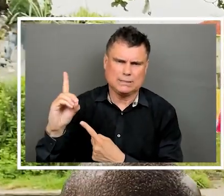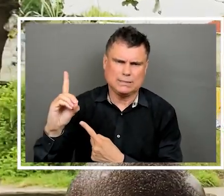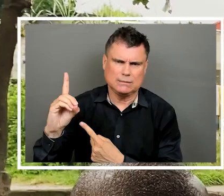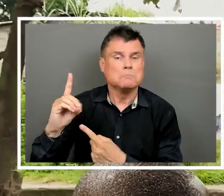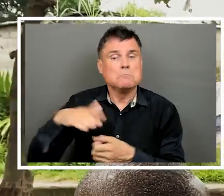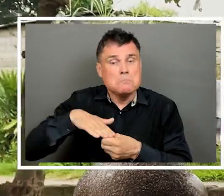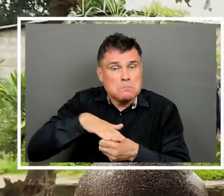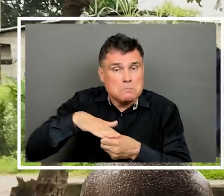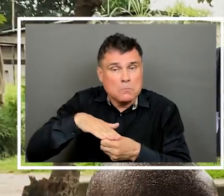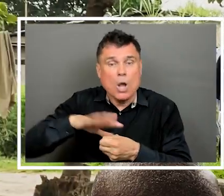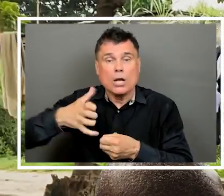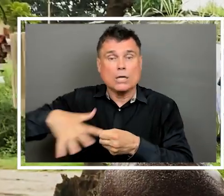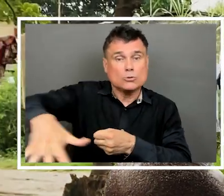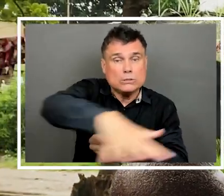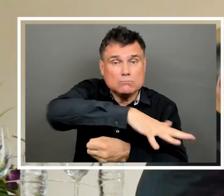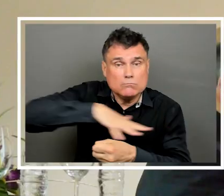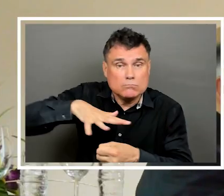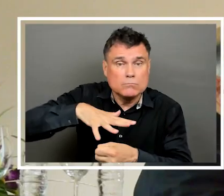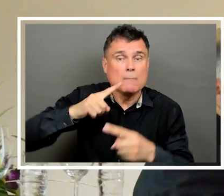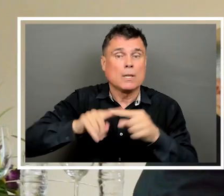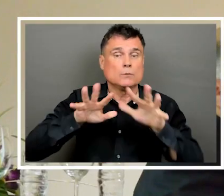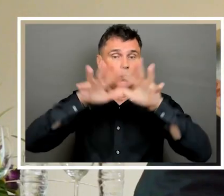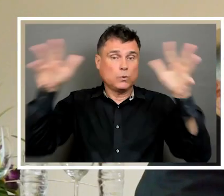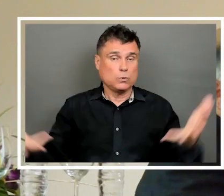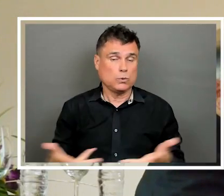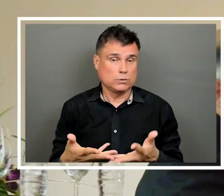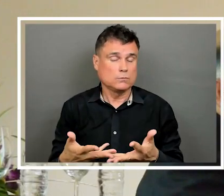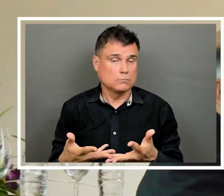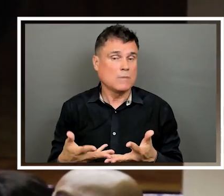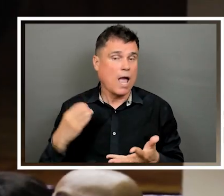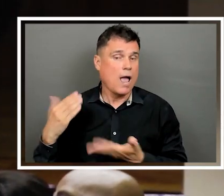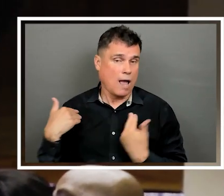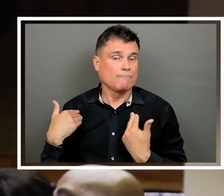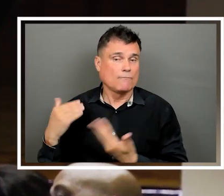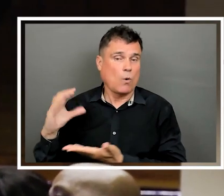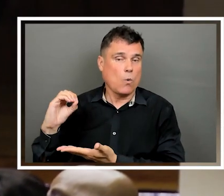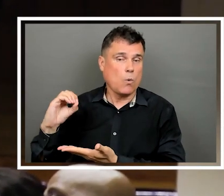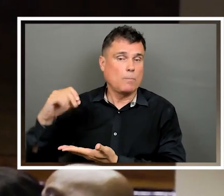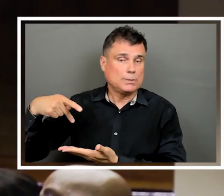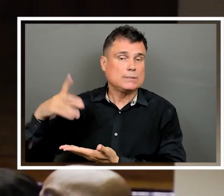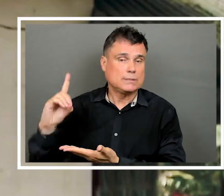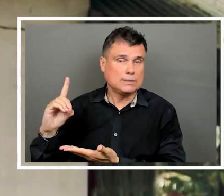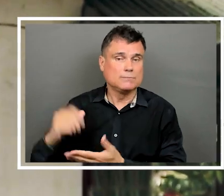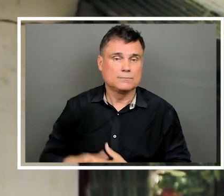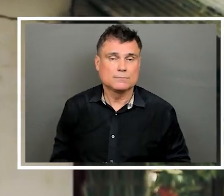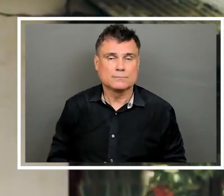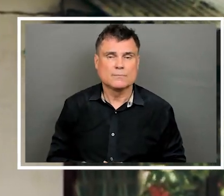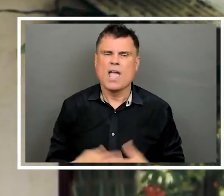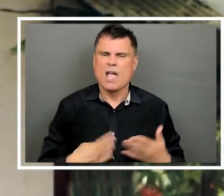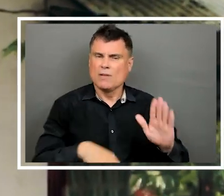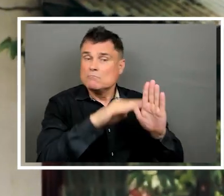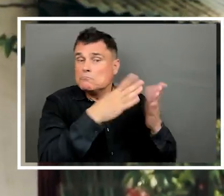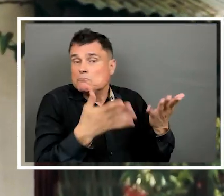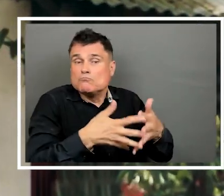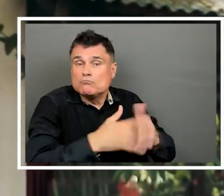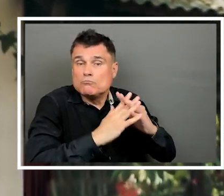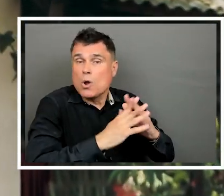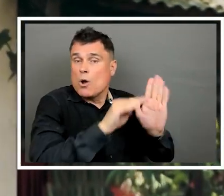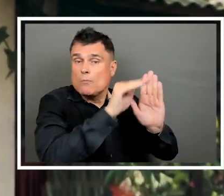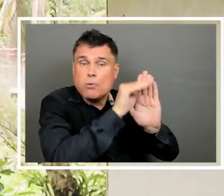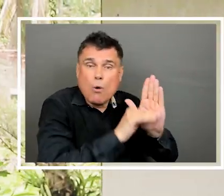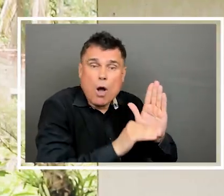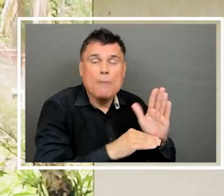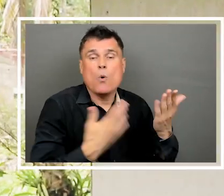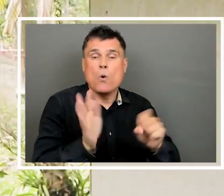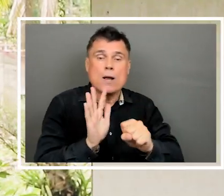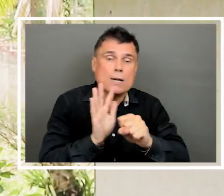local level, a national level, and there are many international OPDs too. So, if you are creating